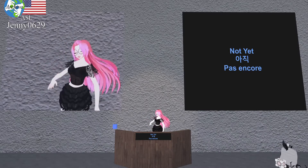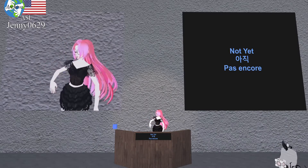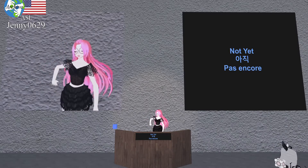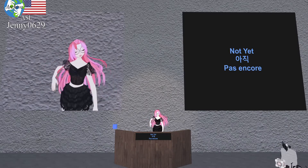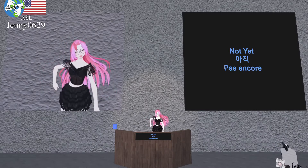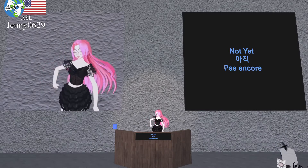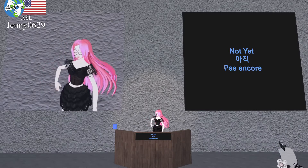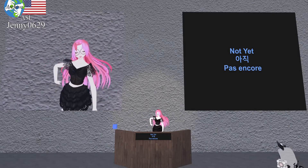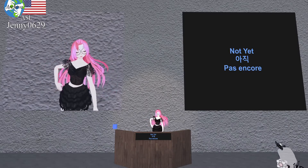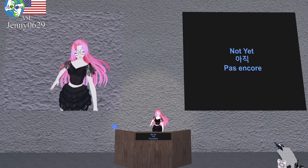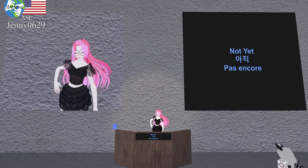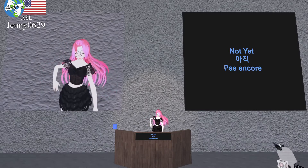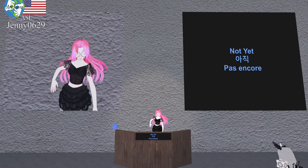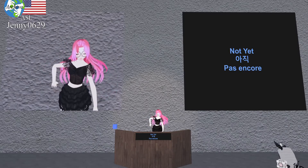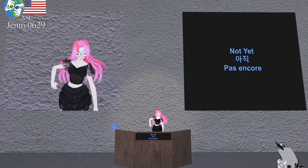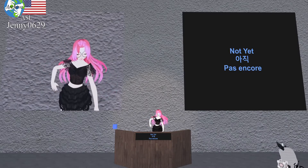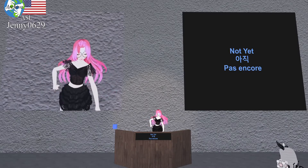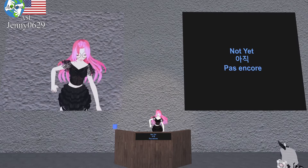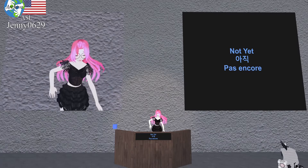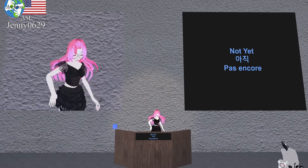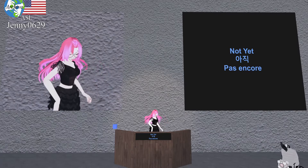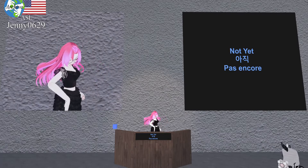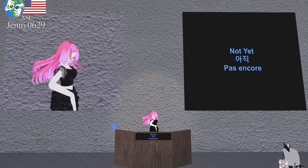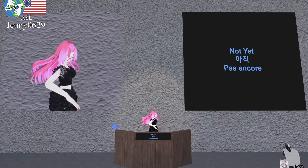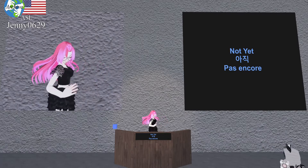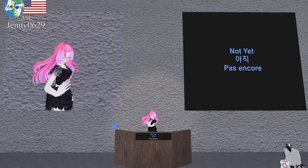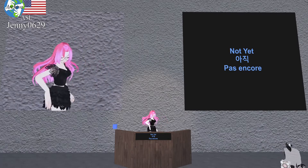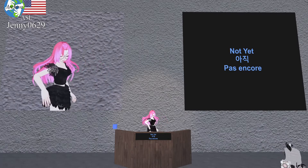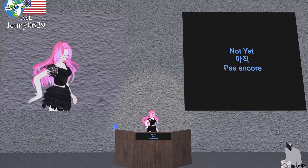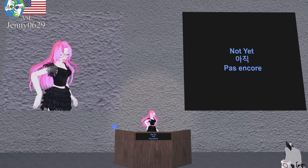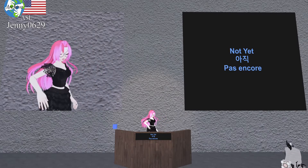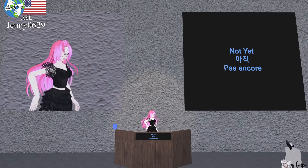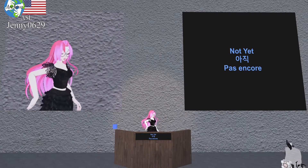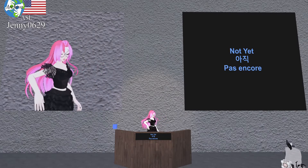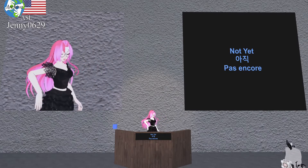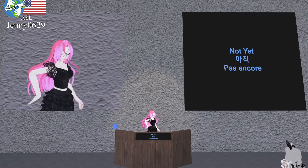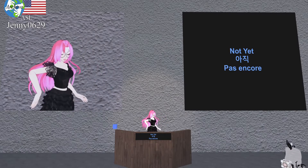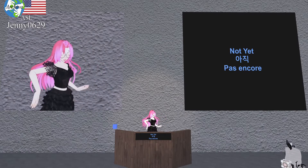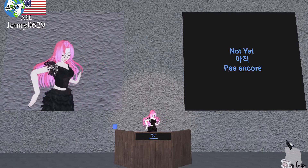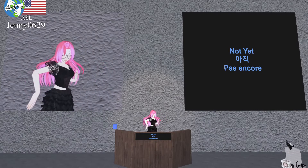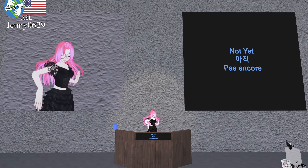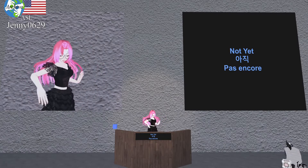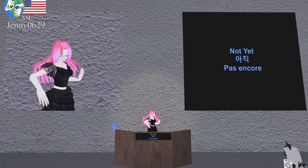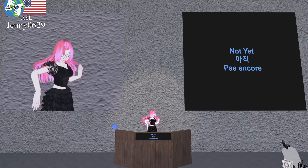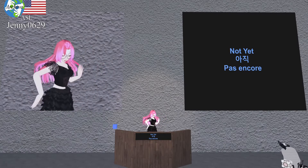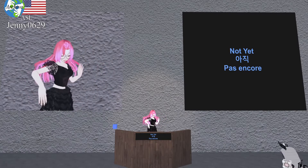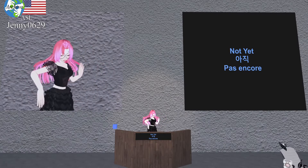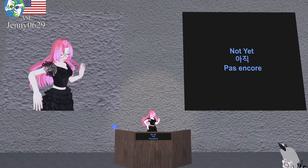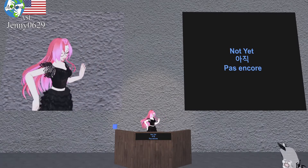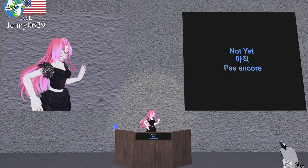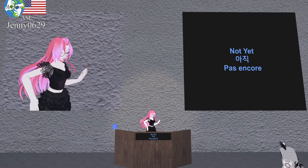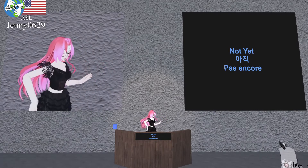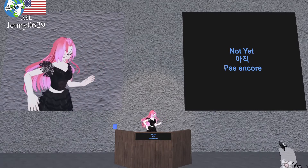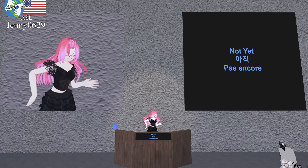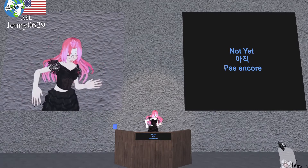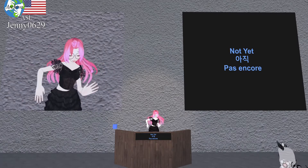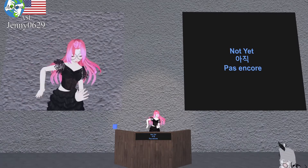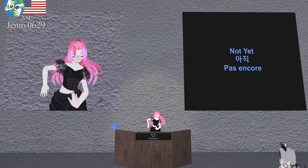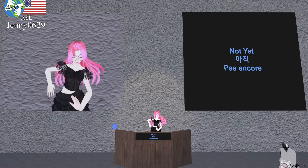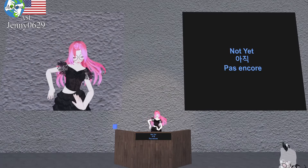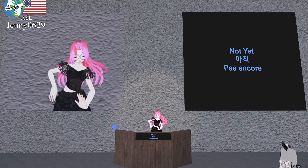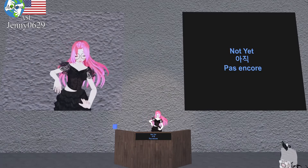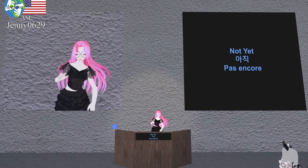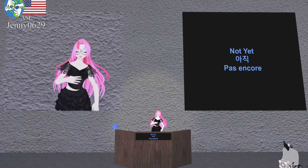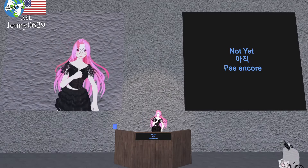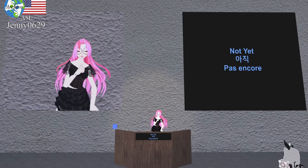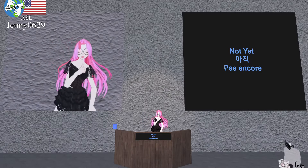head no. Nope, not yet. So this is kind of like motioning behind you, right? So it's like, this hasn't happened yet. Like, you're